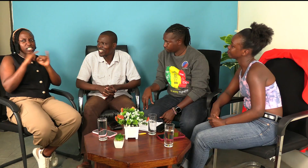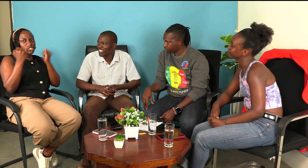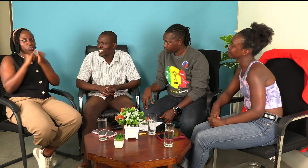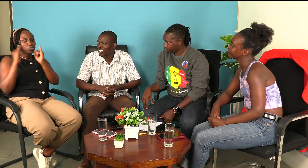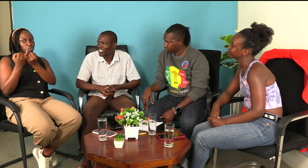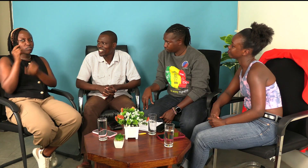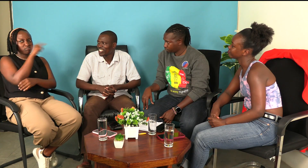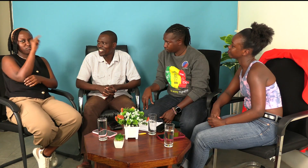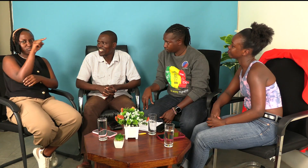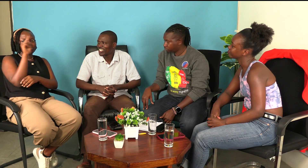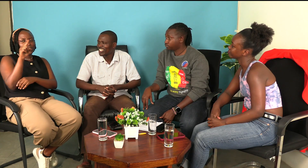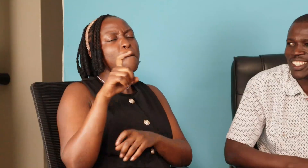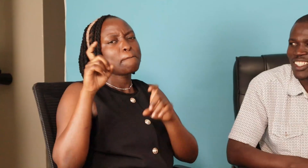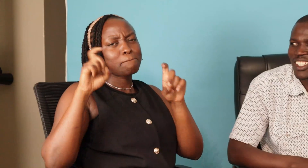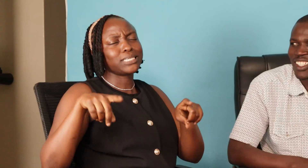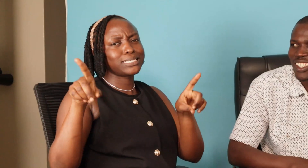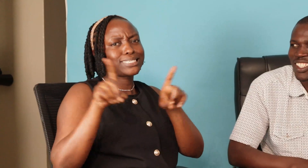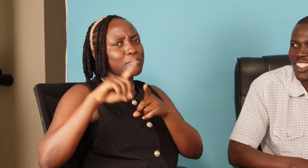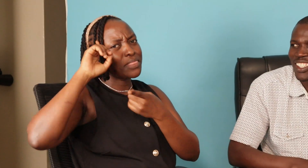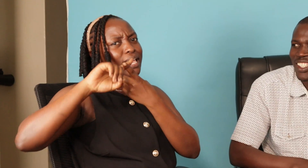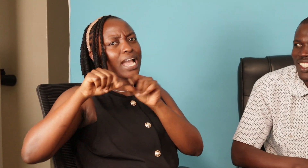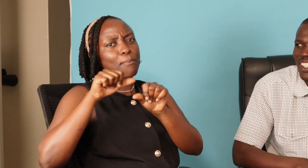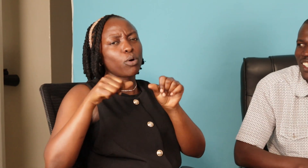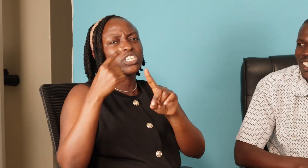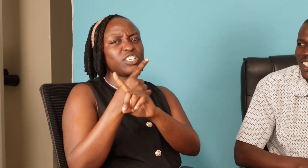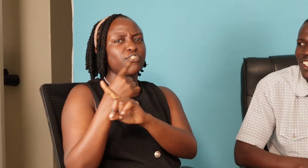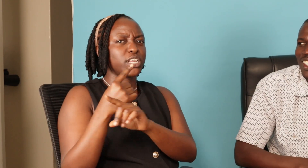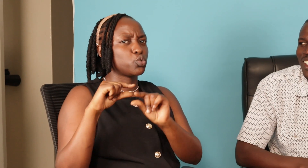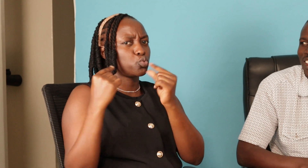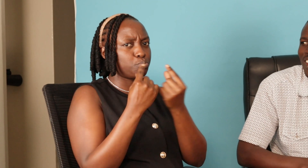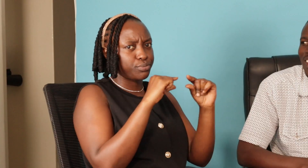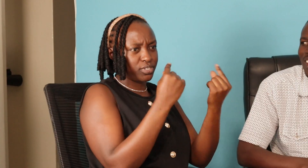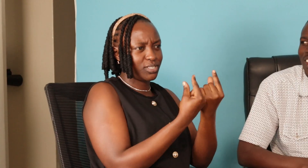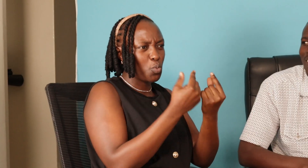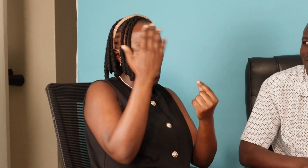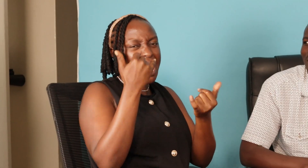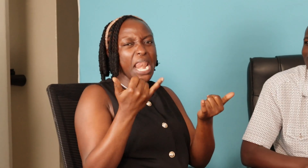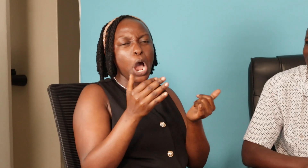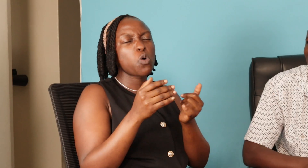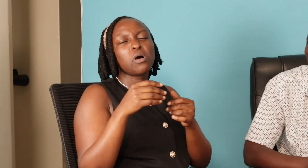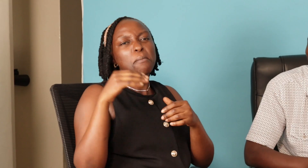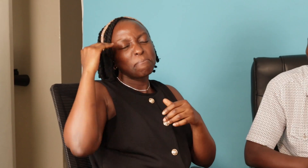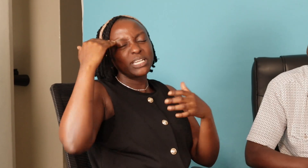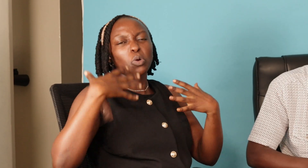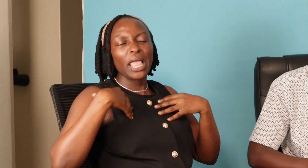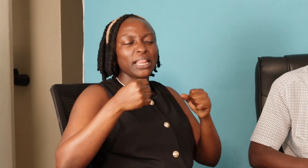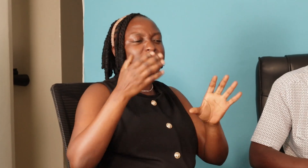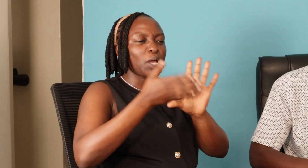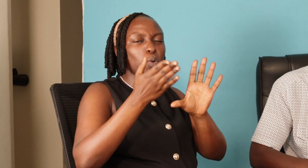I think maybe training institutions must also think about different target groups,